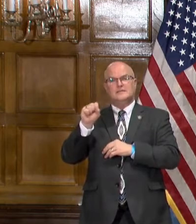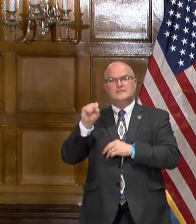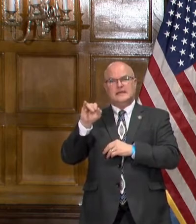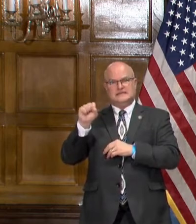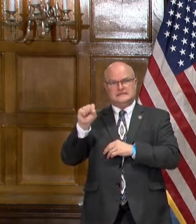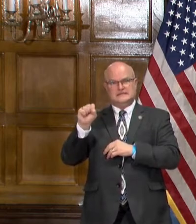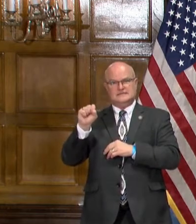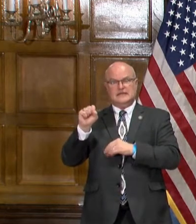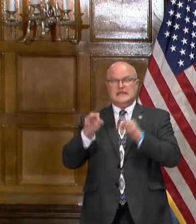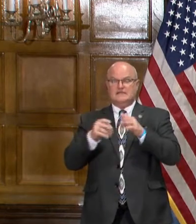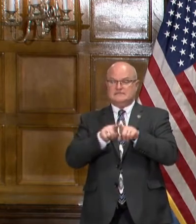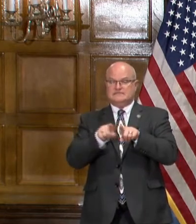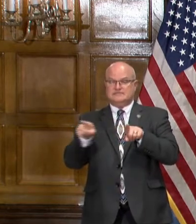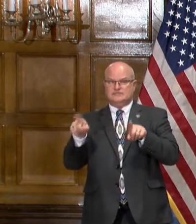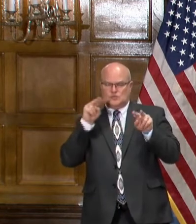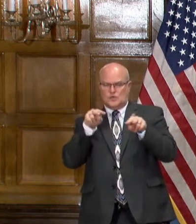that.